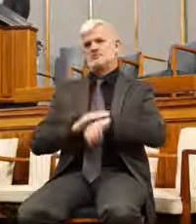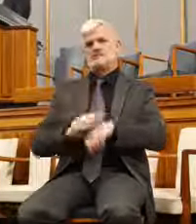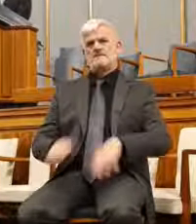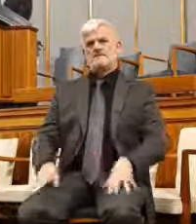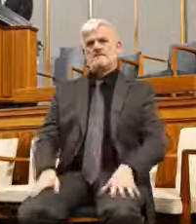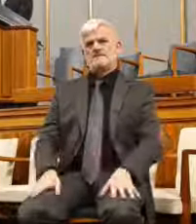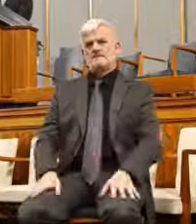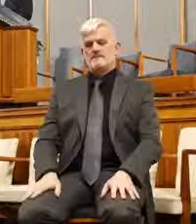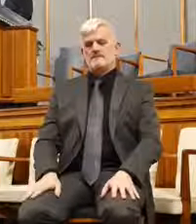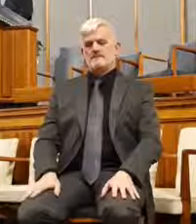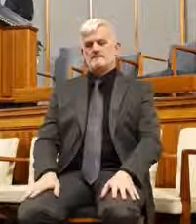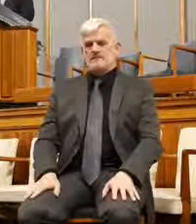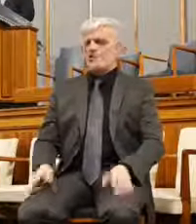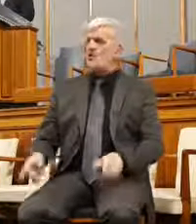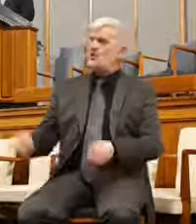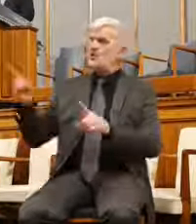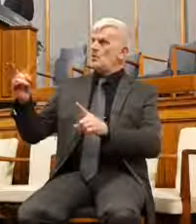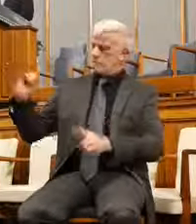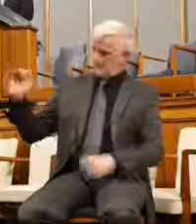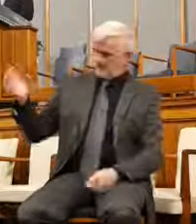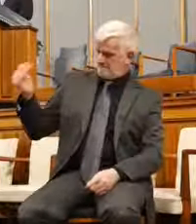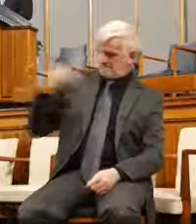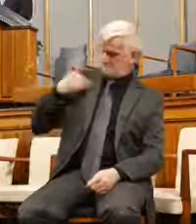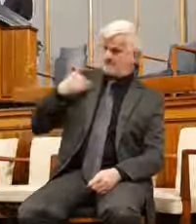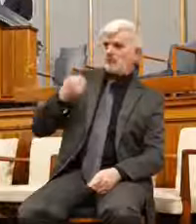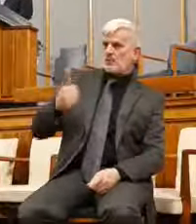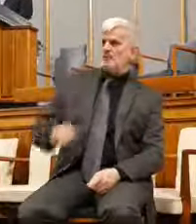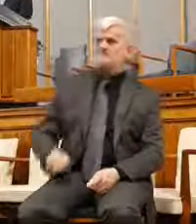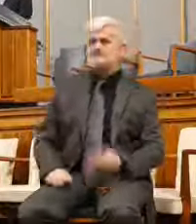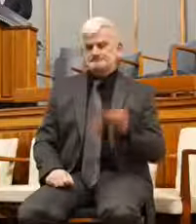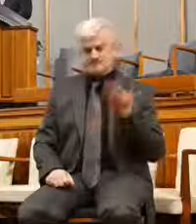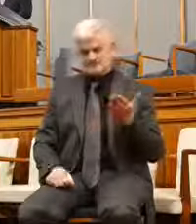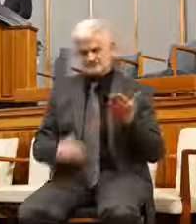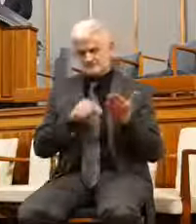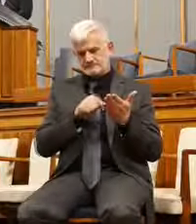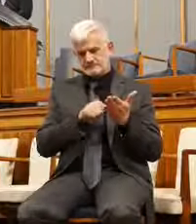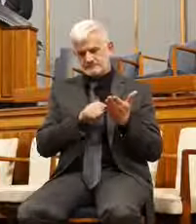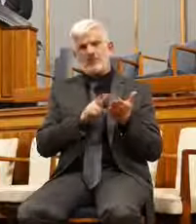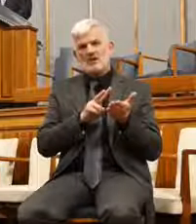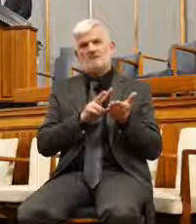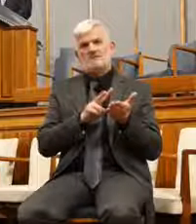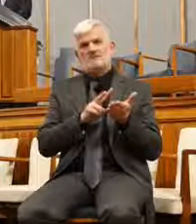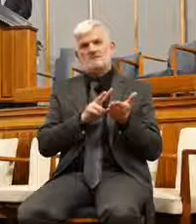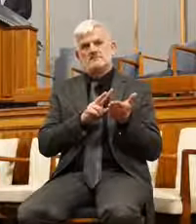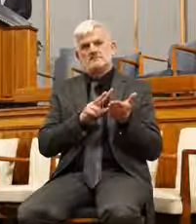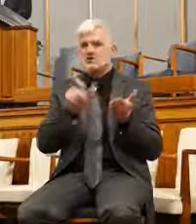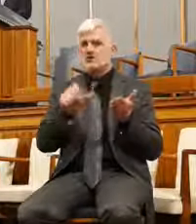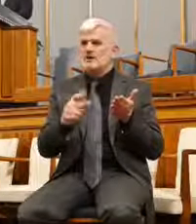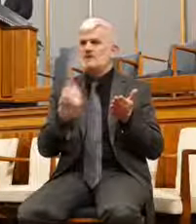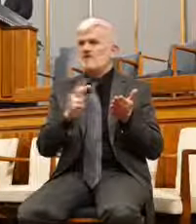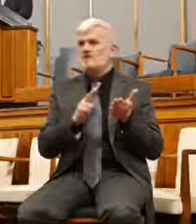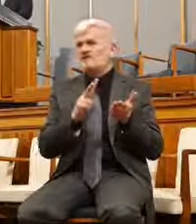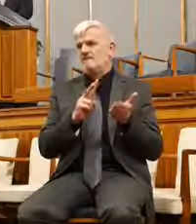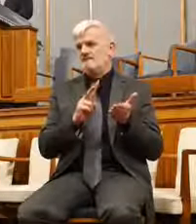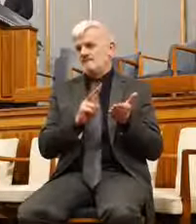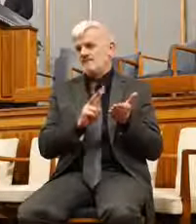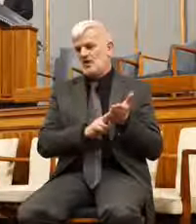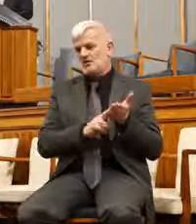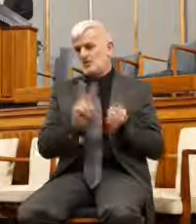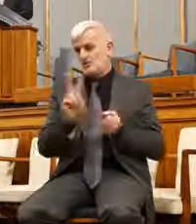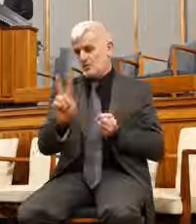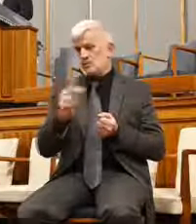God's appeal. Look at the very first, the second verse of chapter 1 here. Hear,